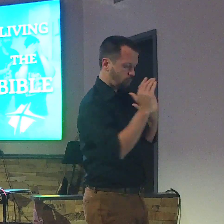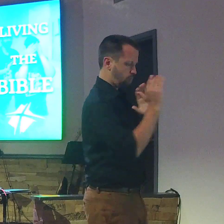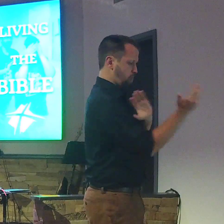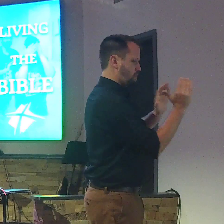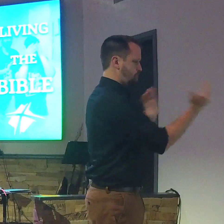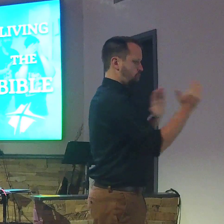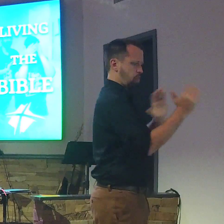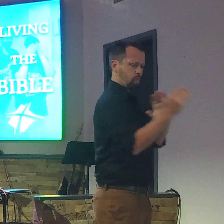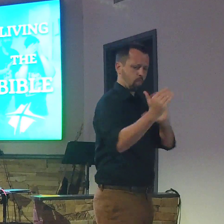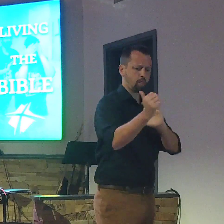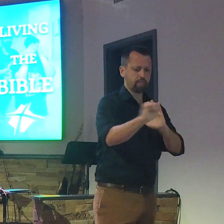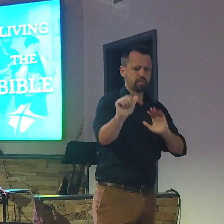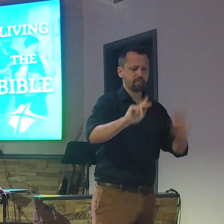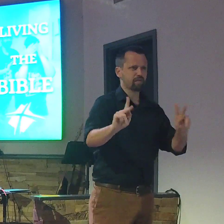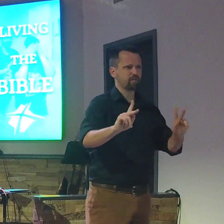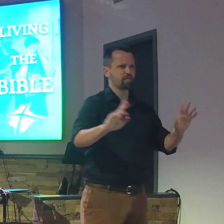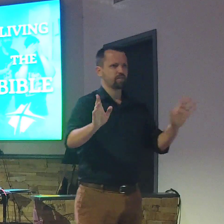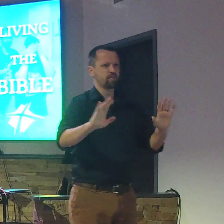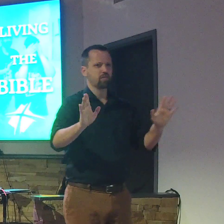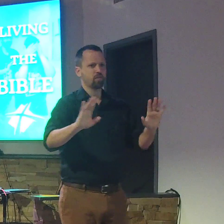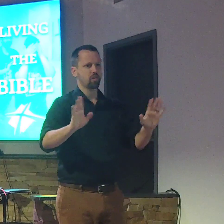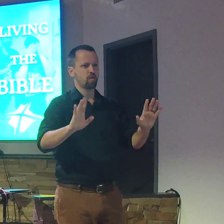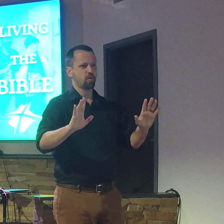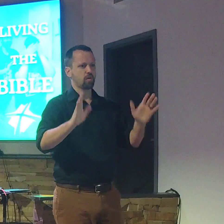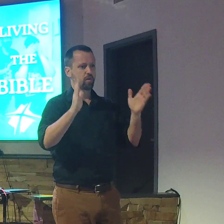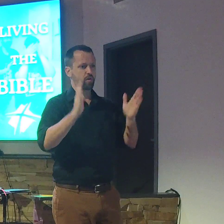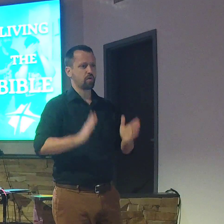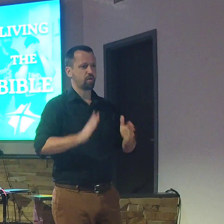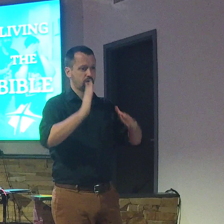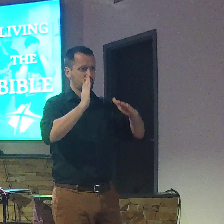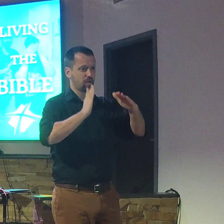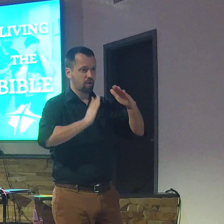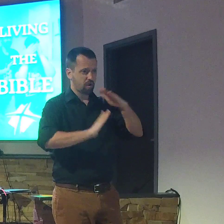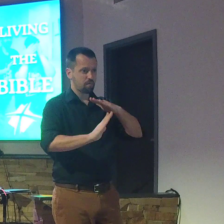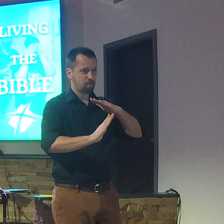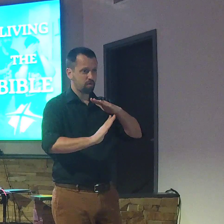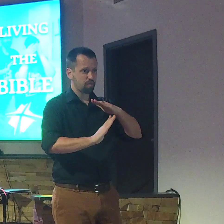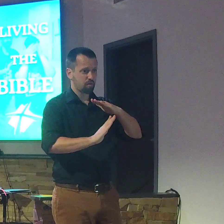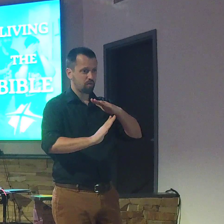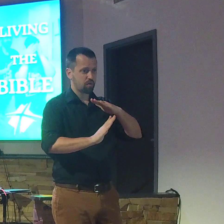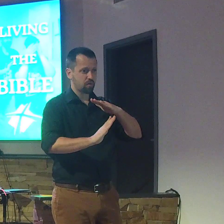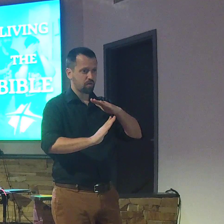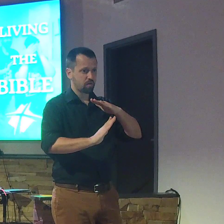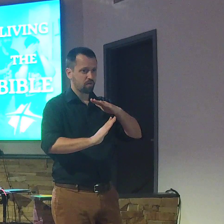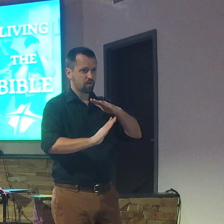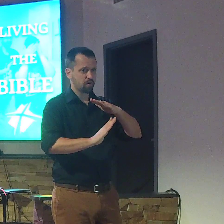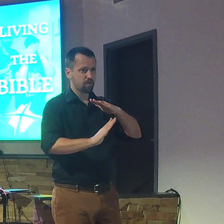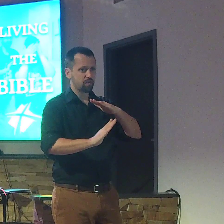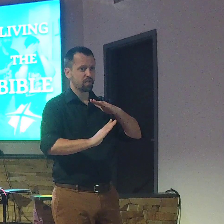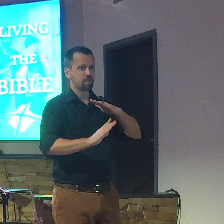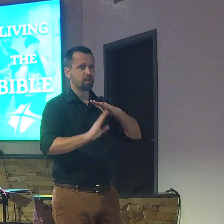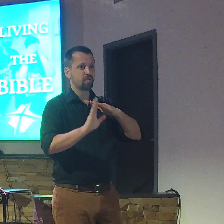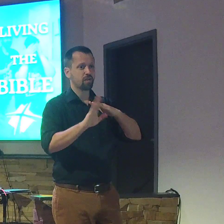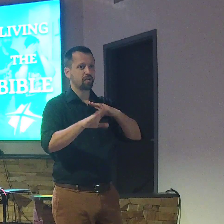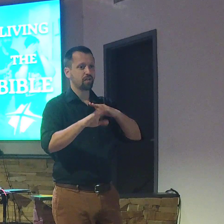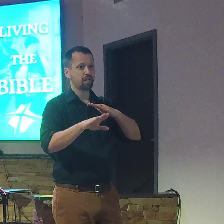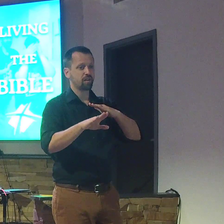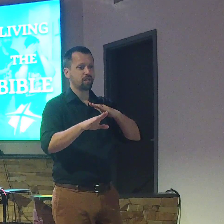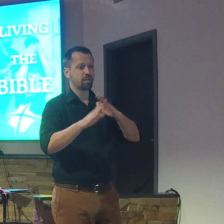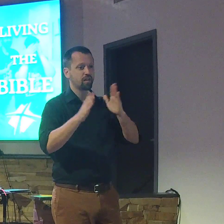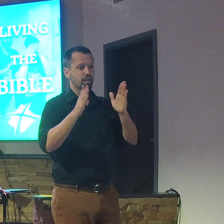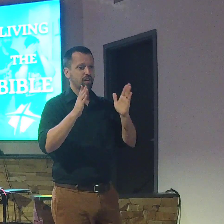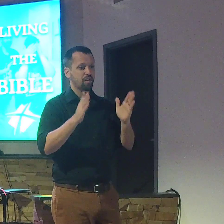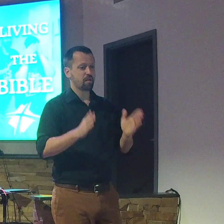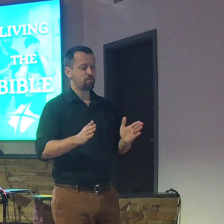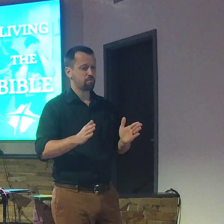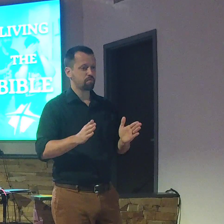people. The genuinely humble person realizes that everything that they have has been